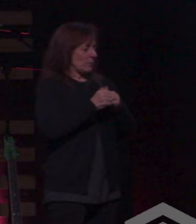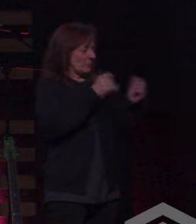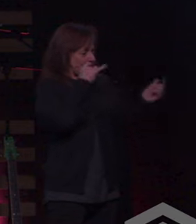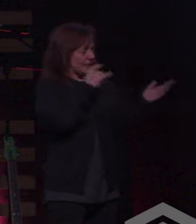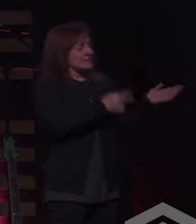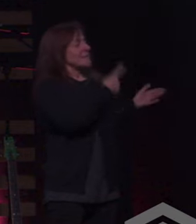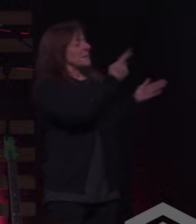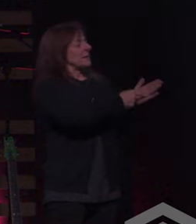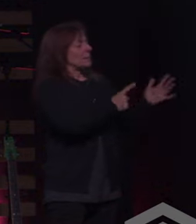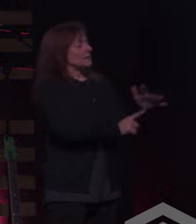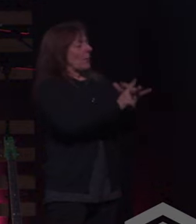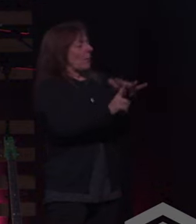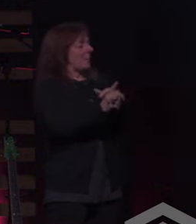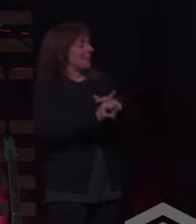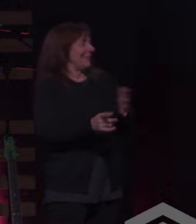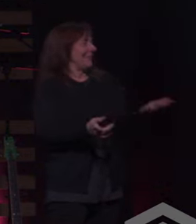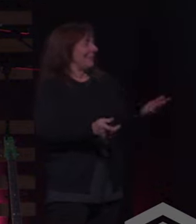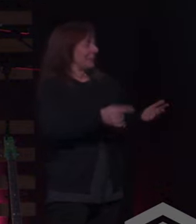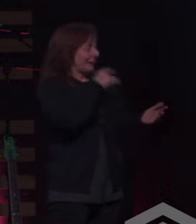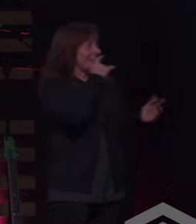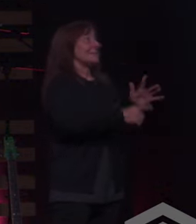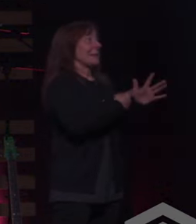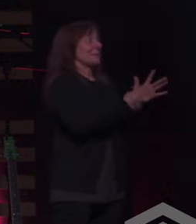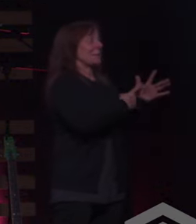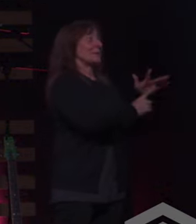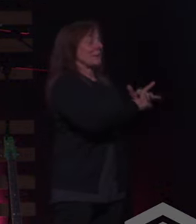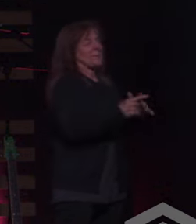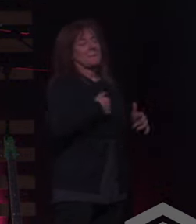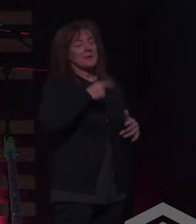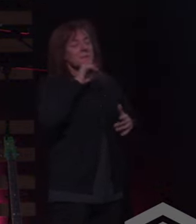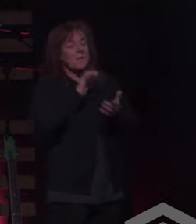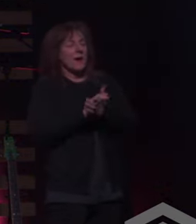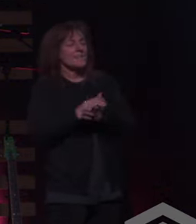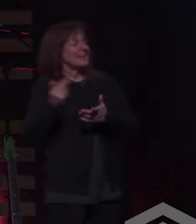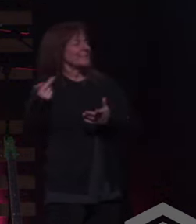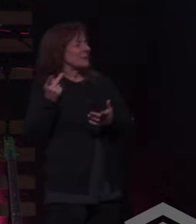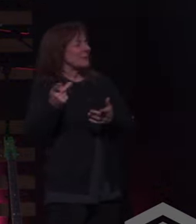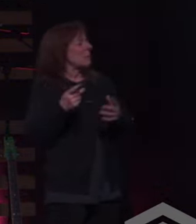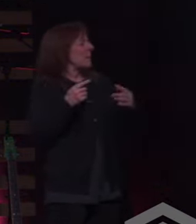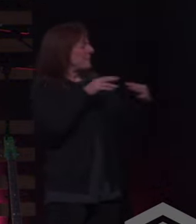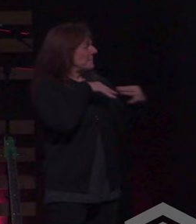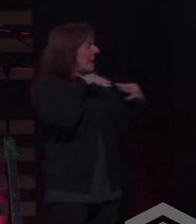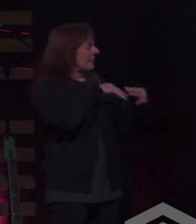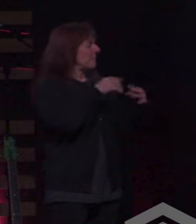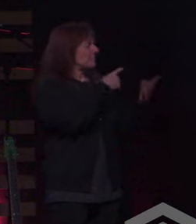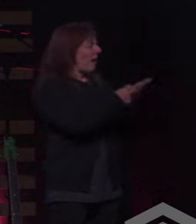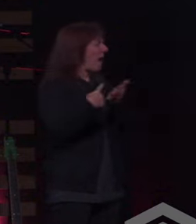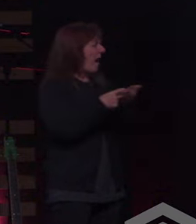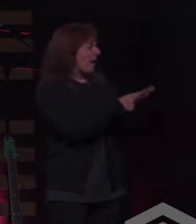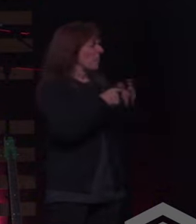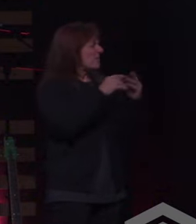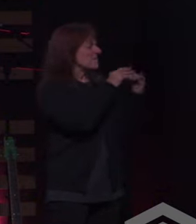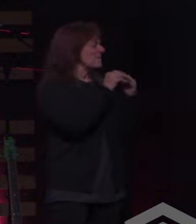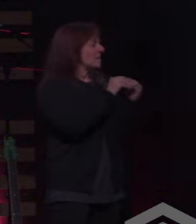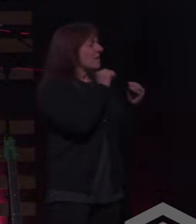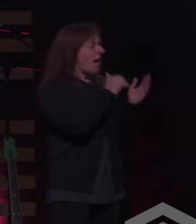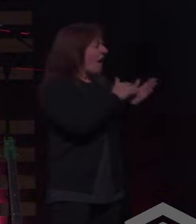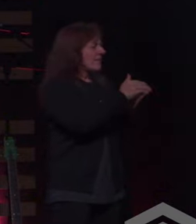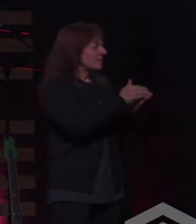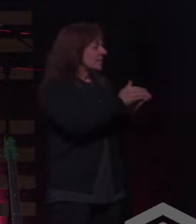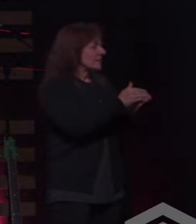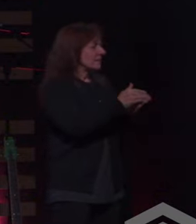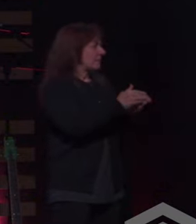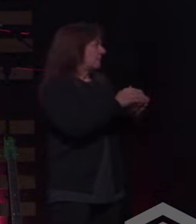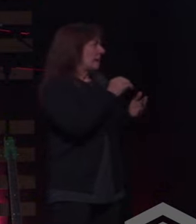every once in a while, I would be the happiest person on the face of the earth. Now, do we have things that we battle with? Yes. We don't fight very often, hardly